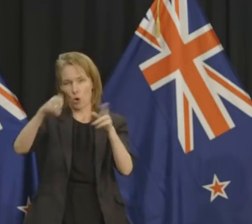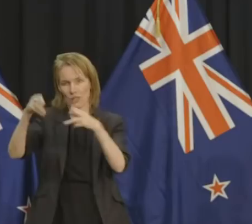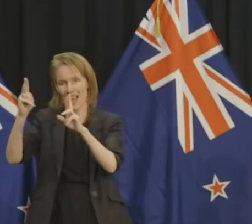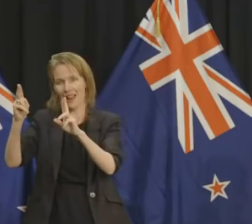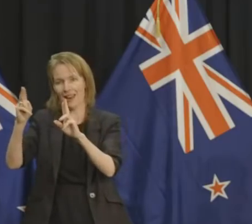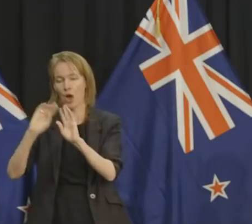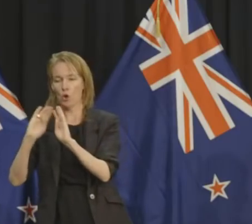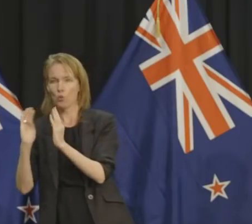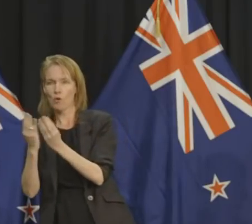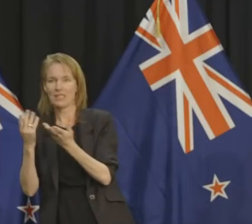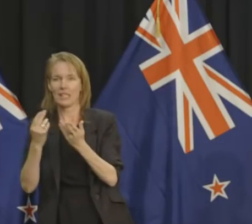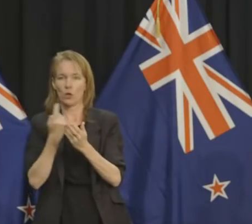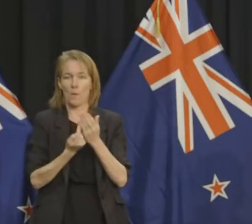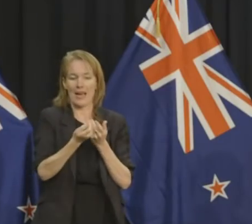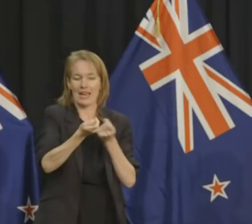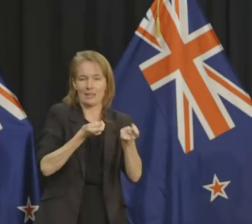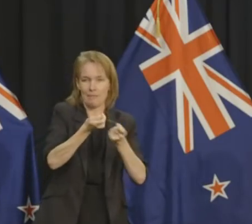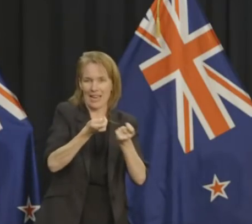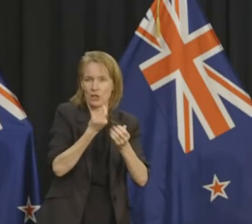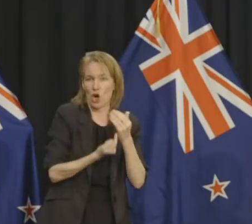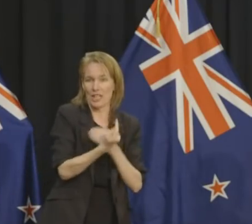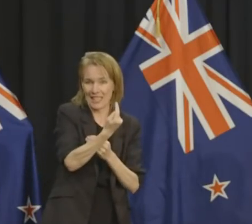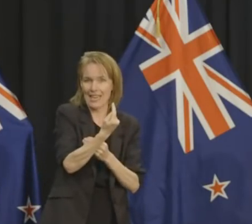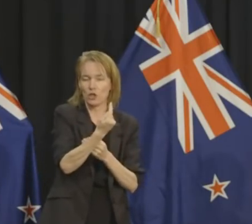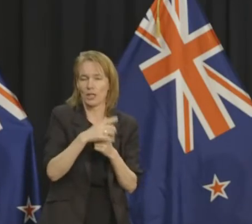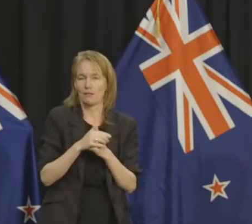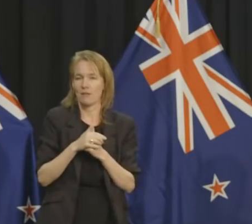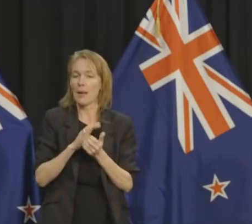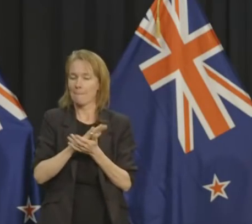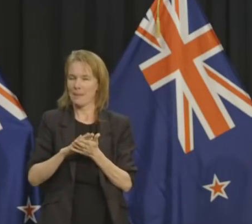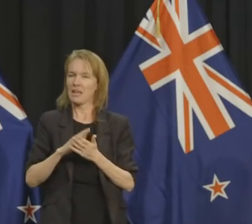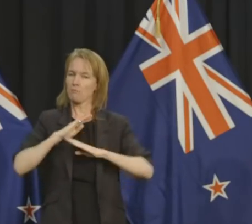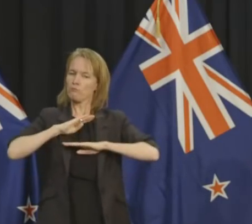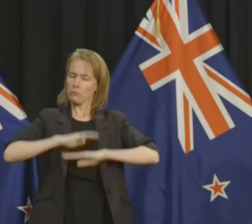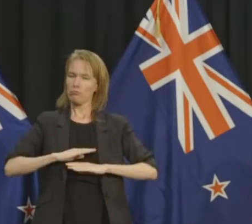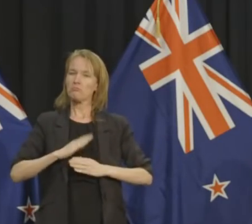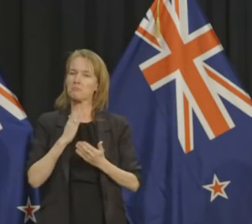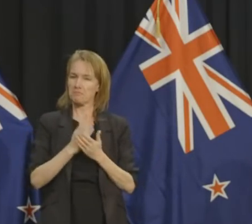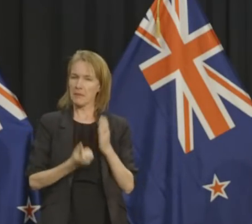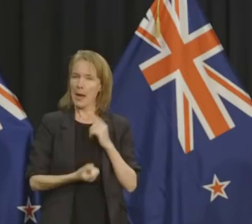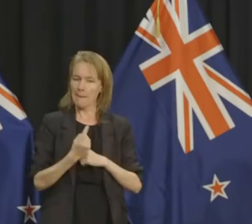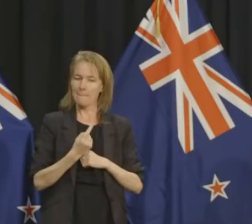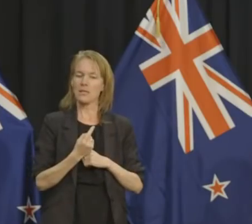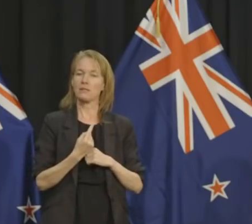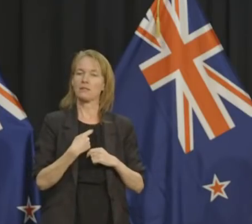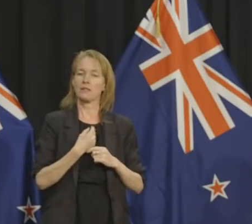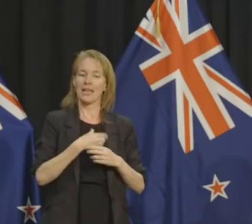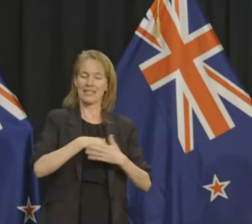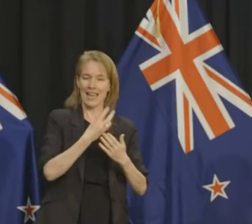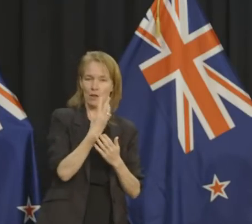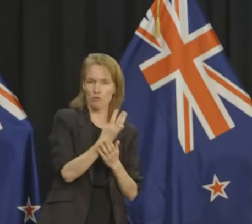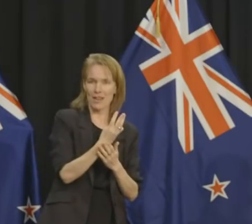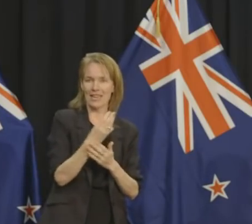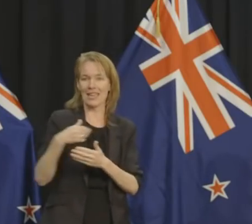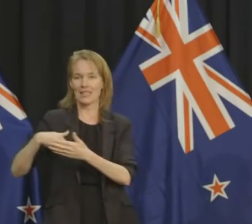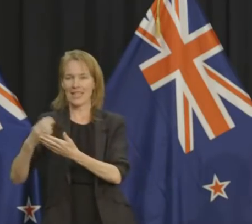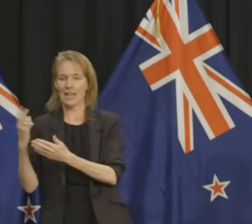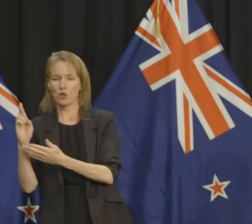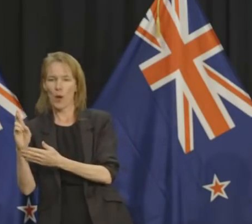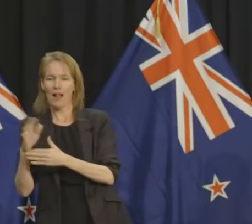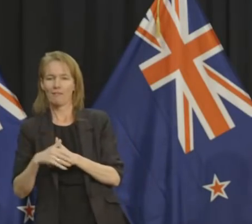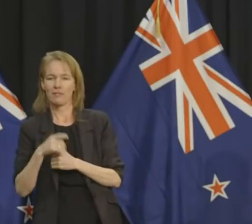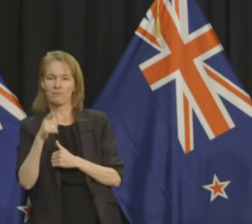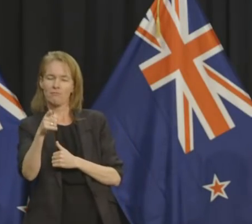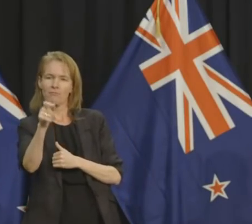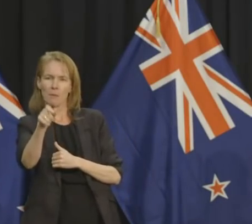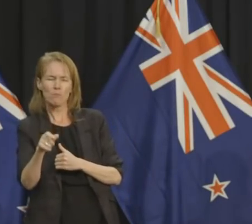quarantine facilities to meet that requirement around day 3 and around day 12. What qualifies as around? Is that a couple of days around or 3 days